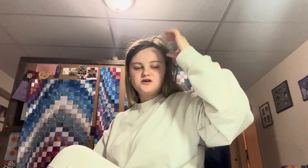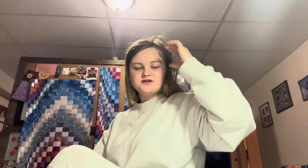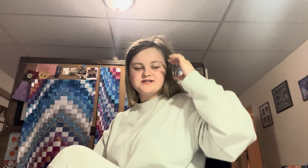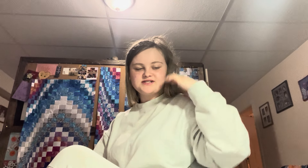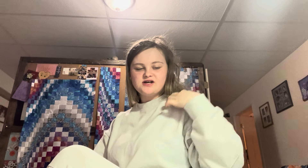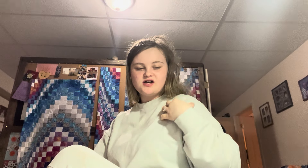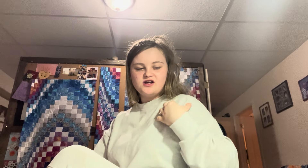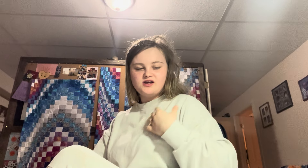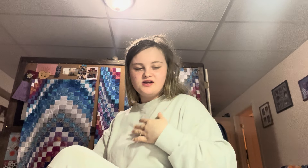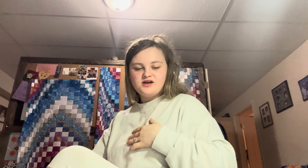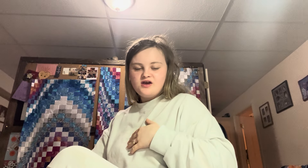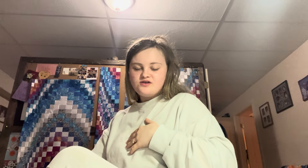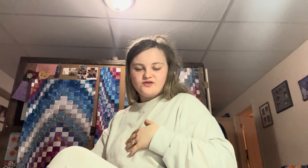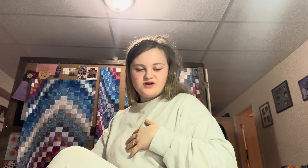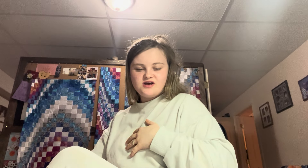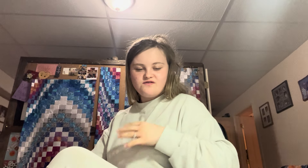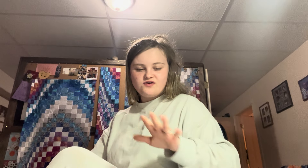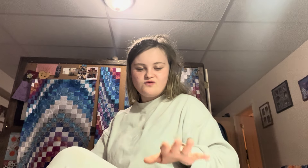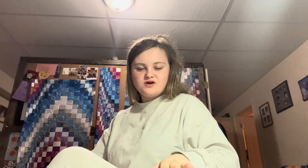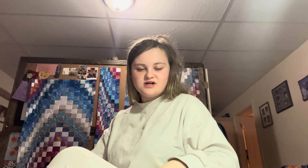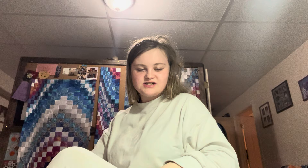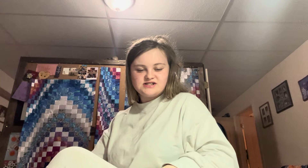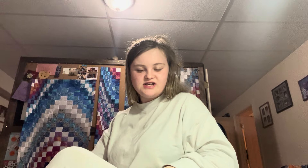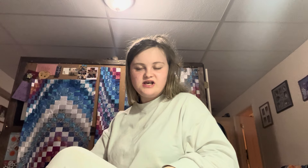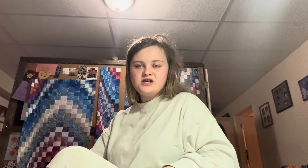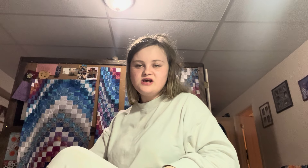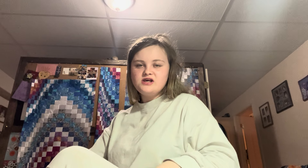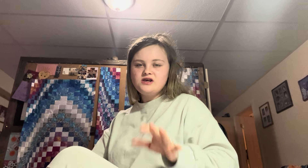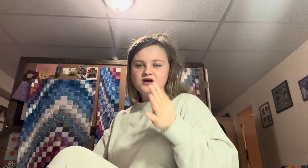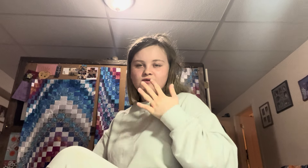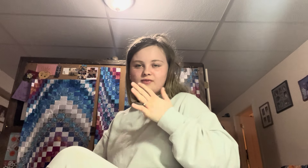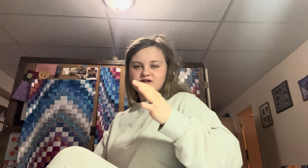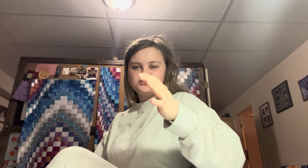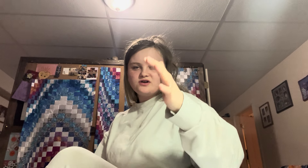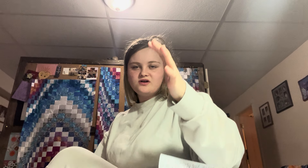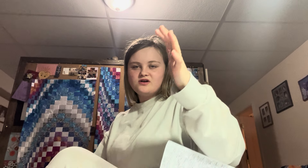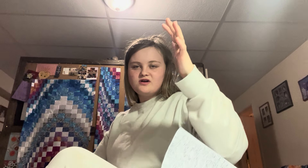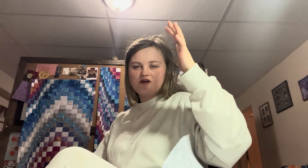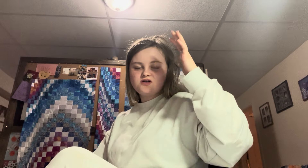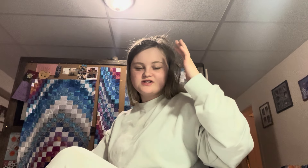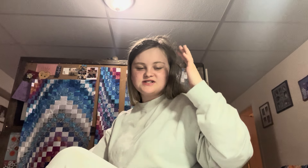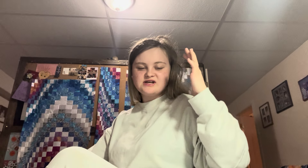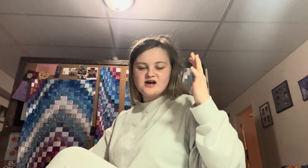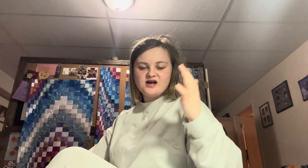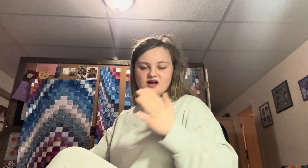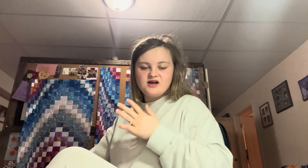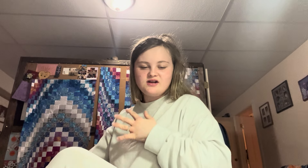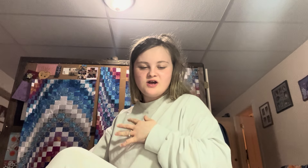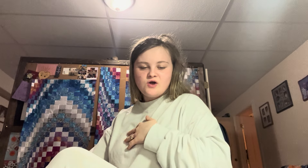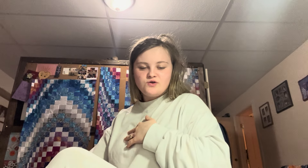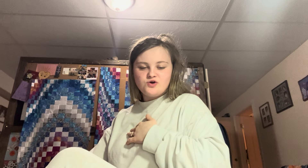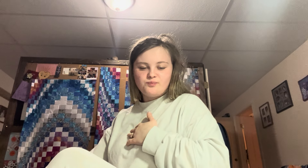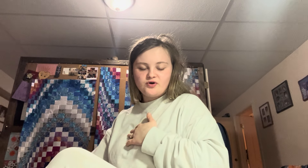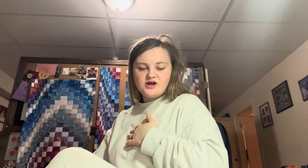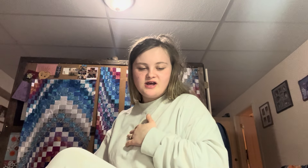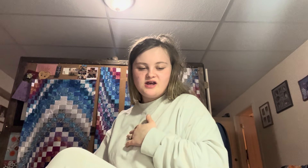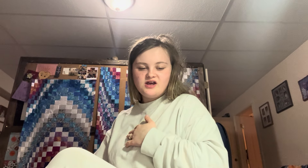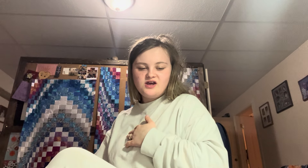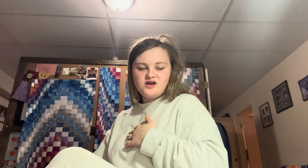dark side. You'll never wanna see my dark side. You preyed